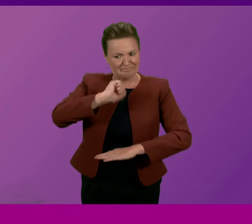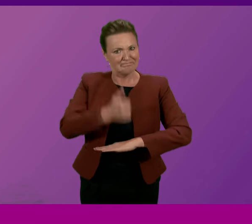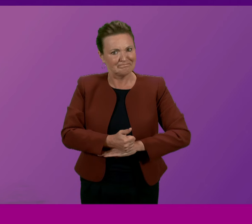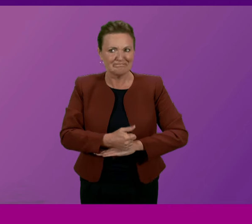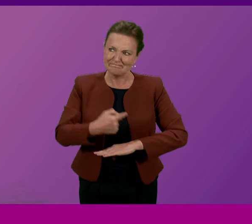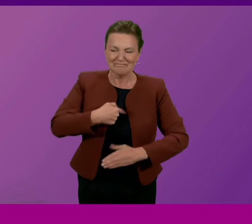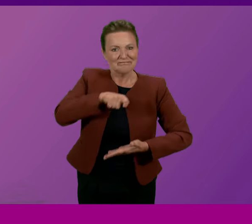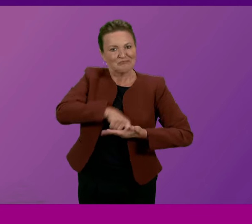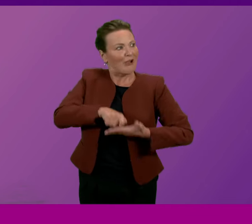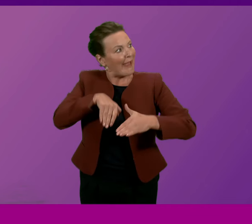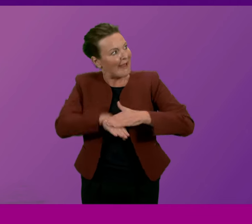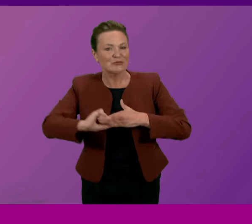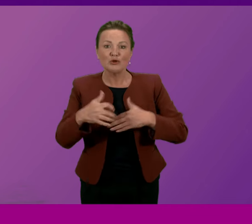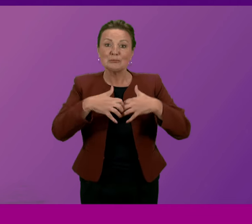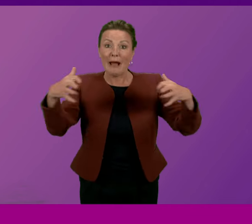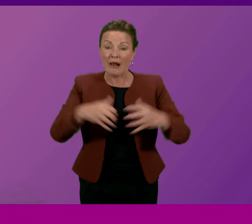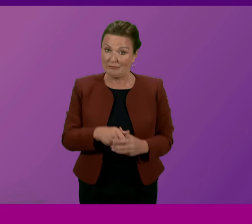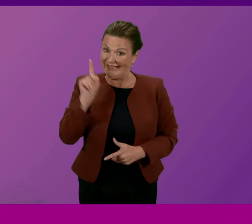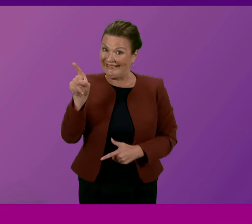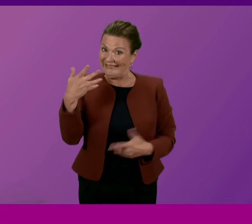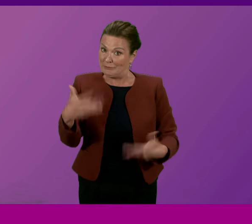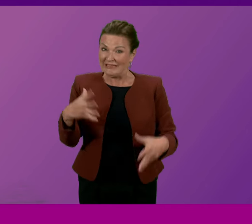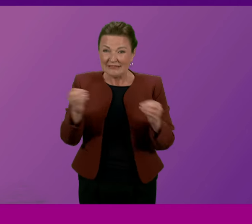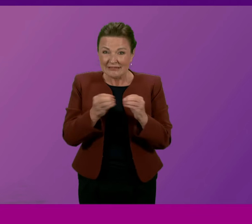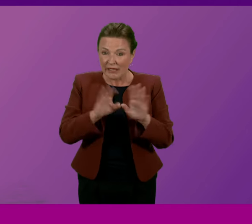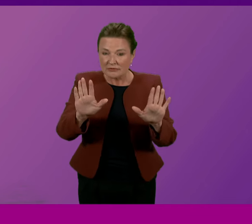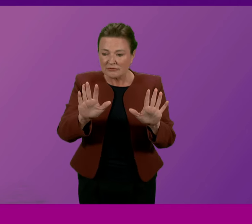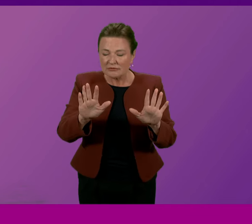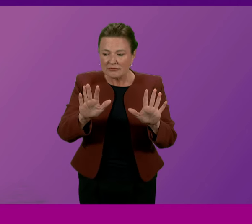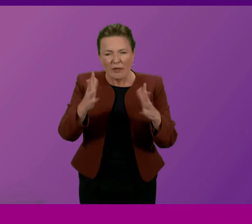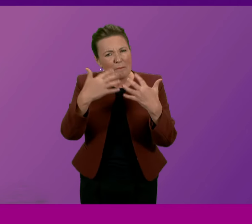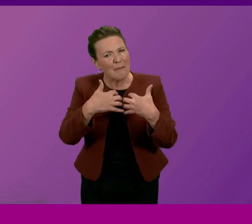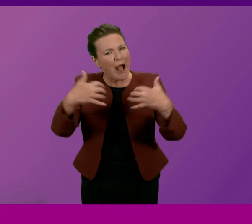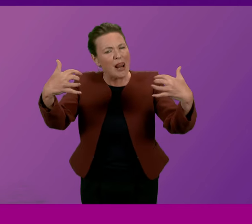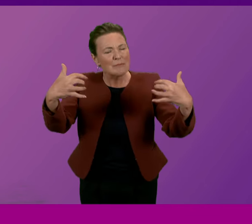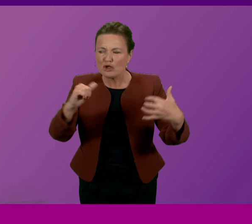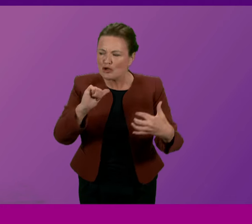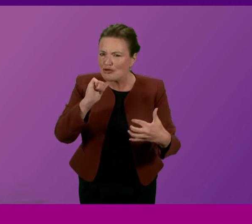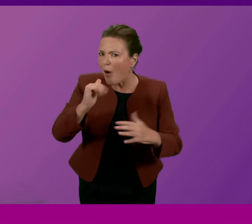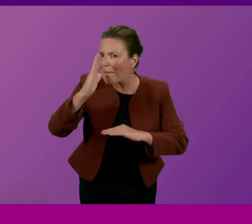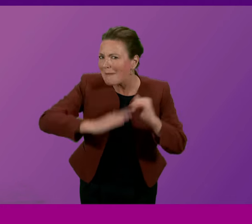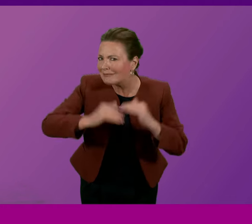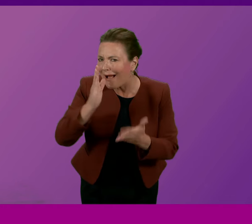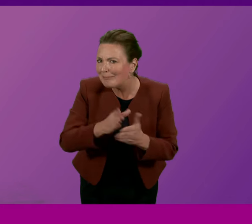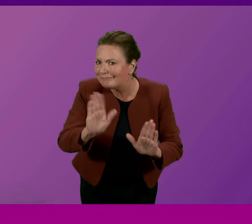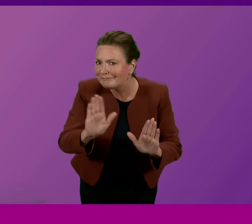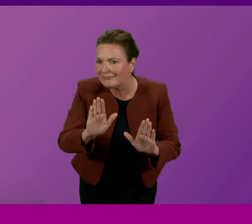Parliament. For in the end, a Parliament is not a building, but a voyage of intent, a journey